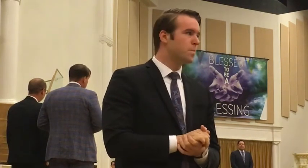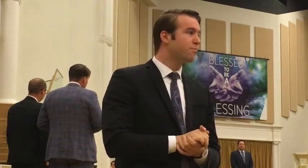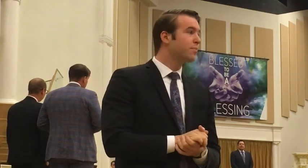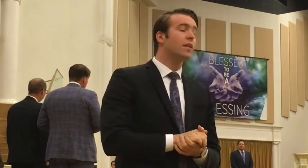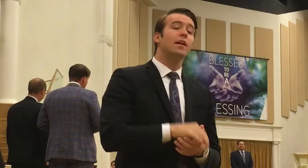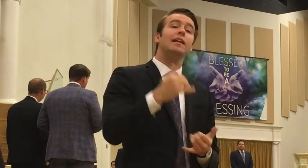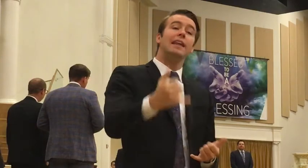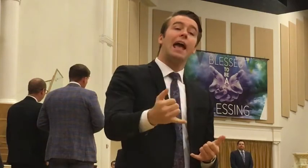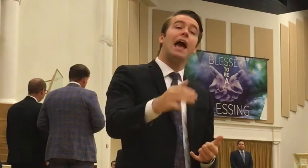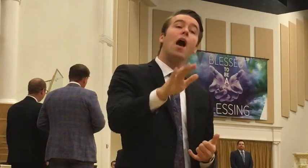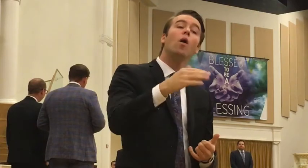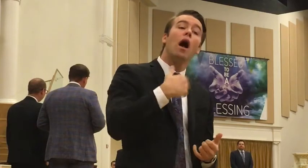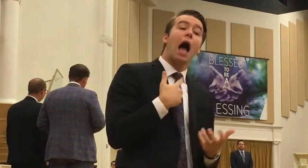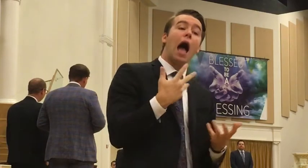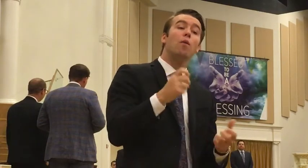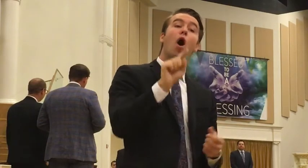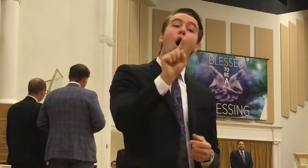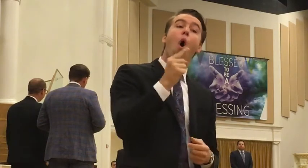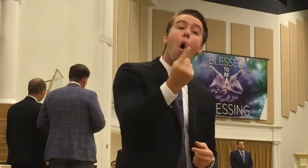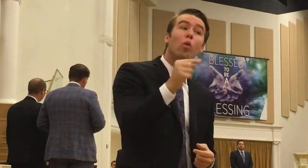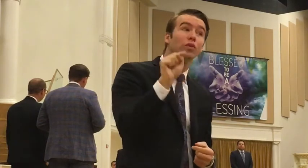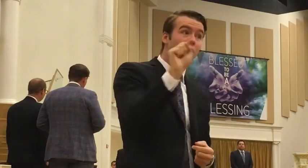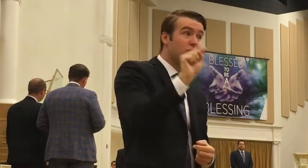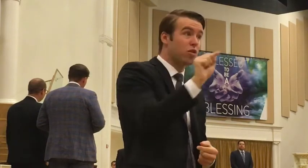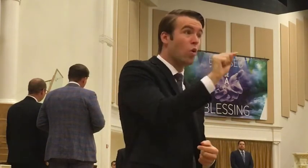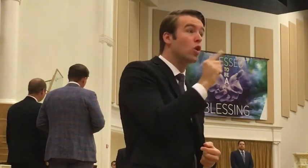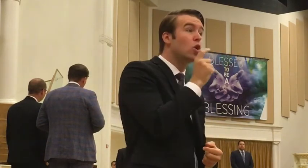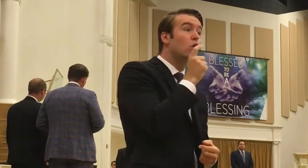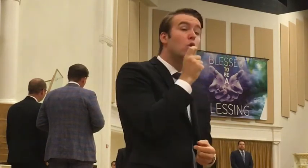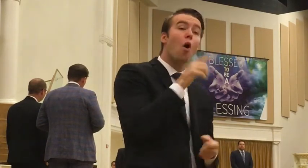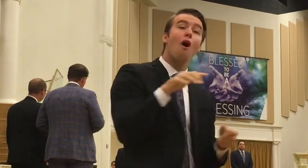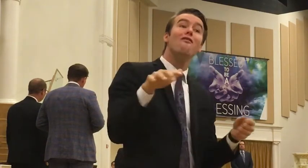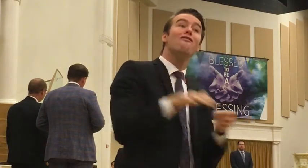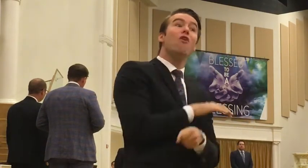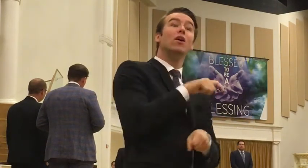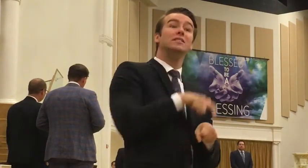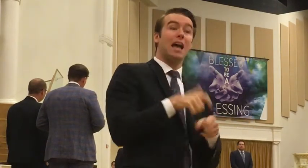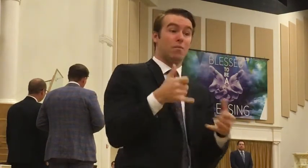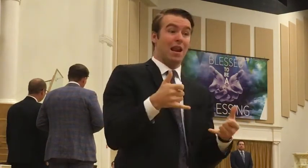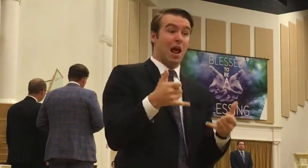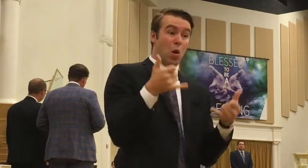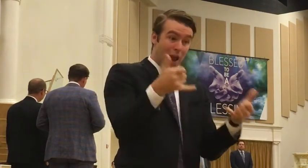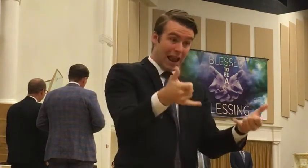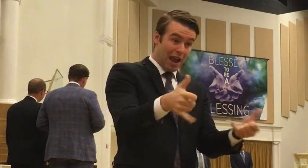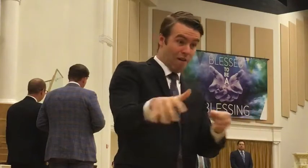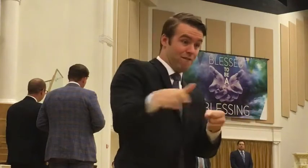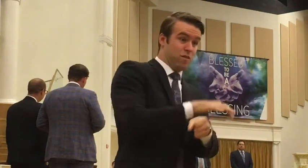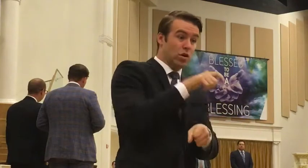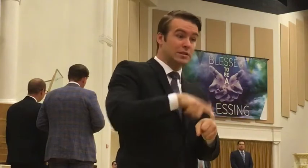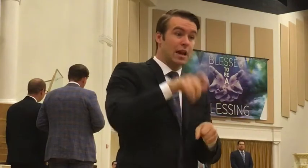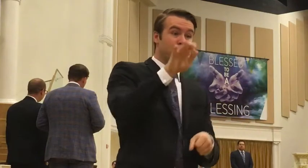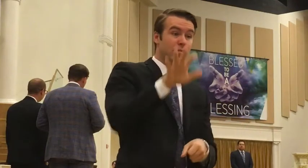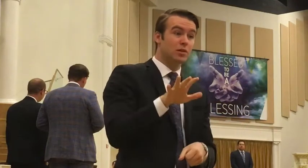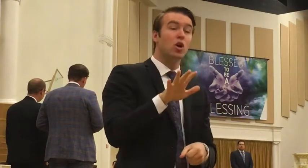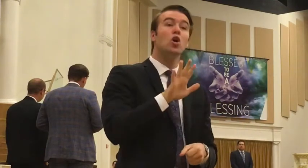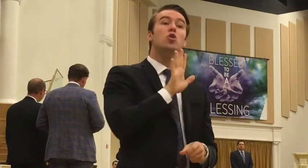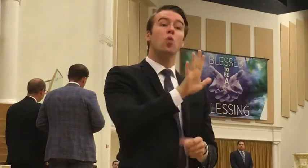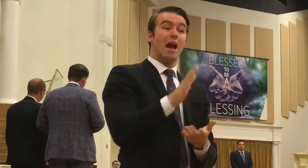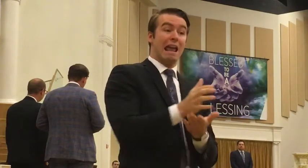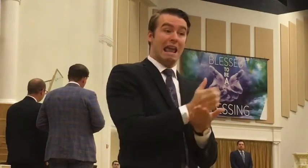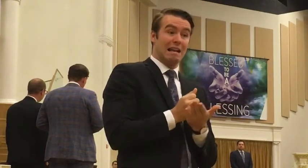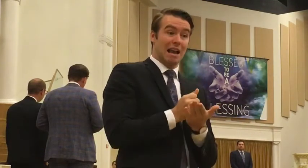Now, I want only those that are full-time, what we call full-time, that your income